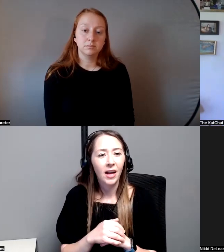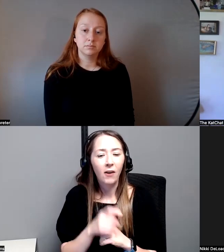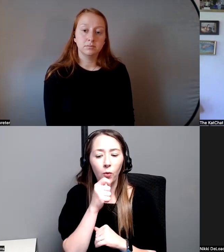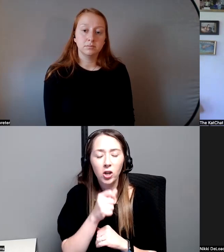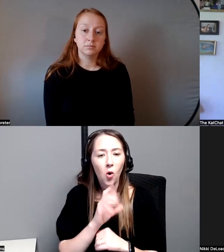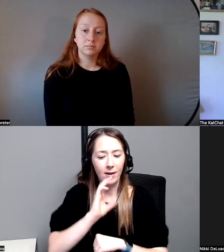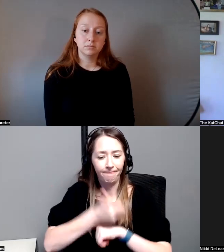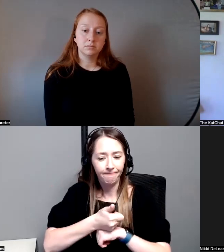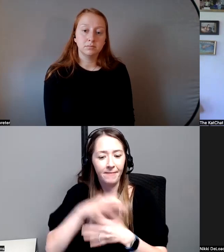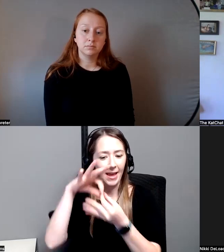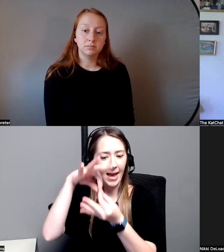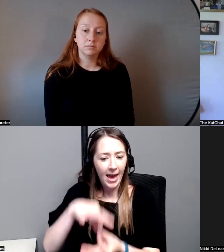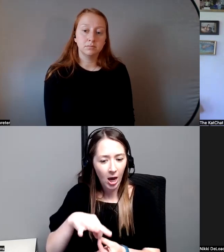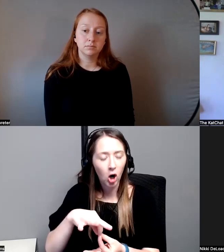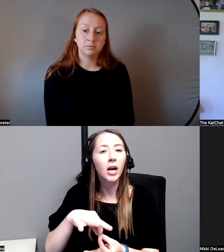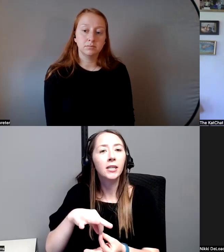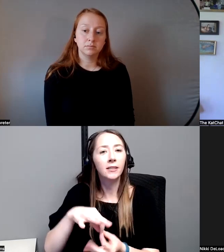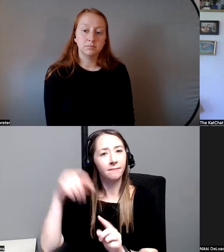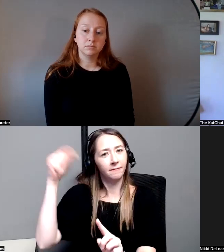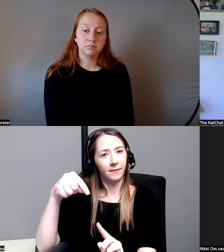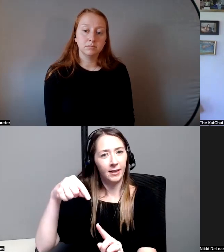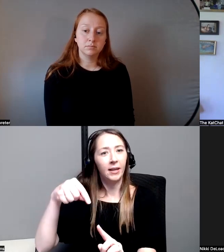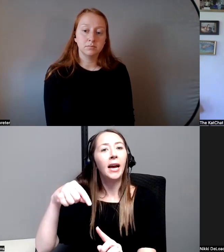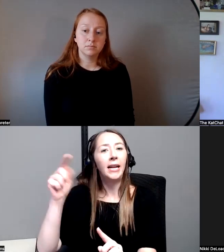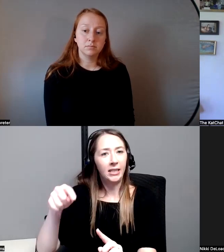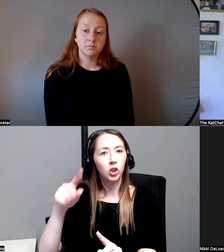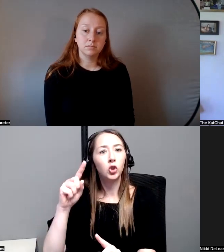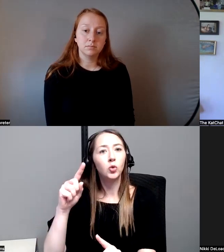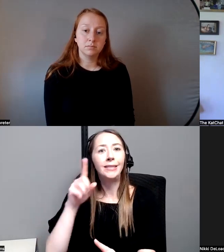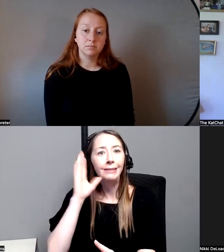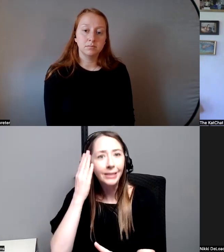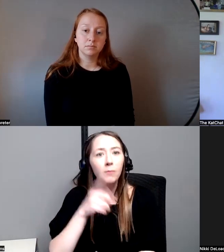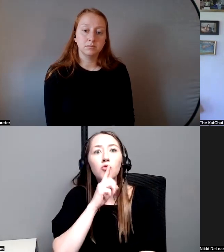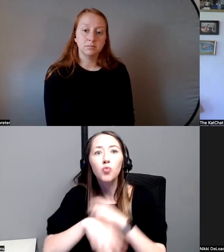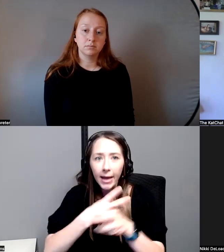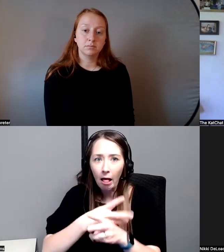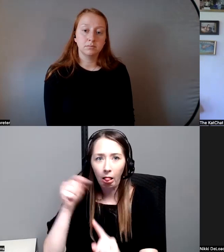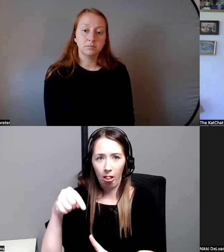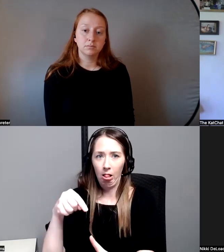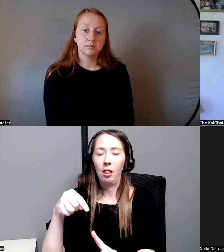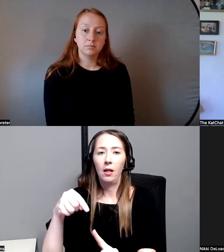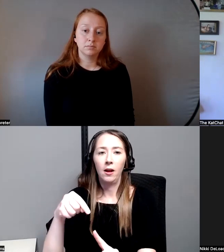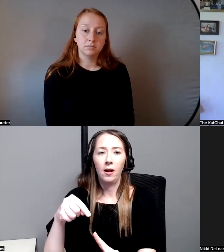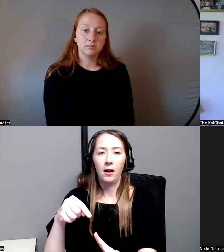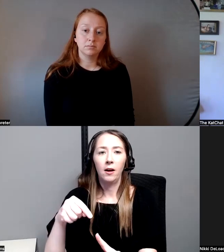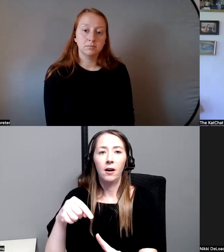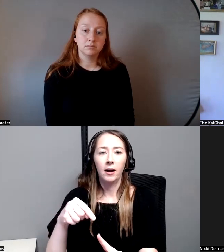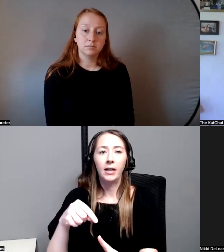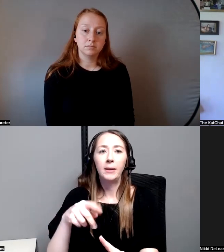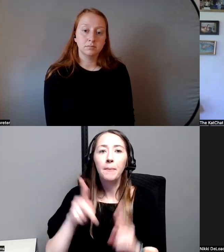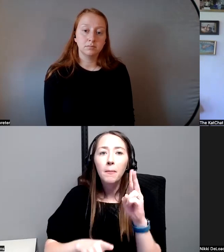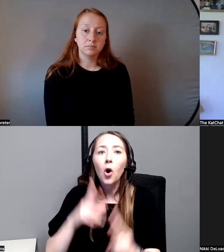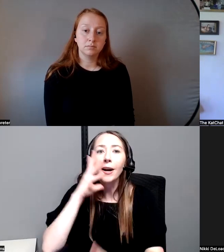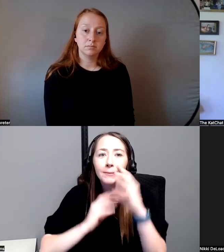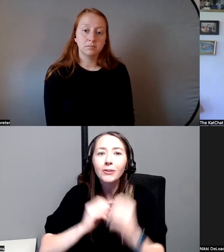anchor it in something real, because these are stories that people are experiencing in their everyday